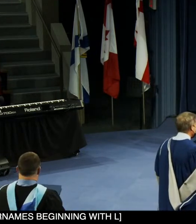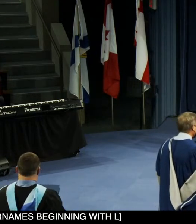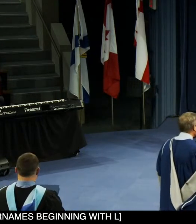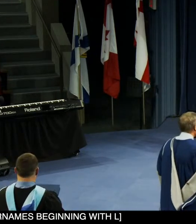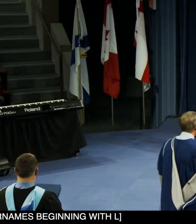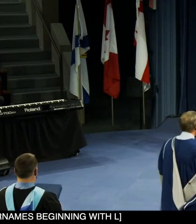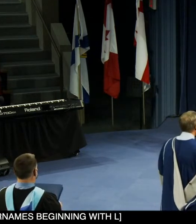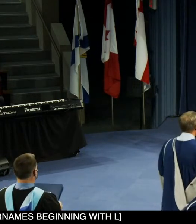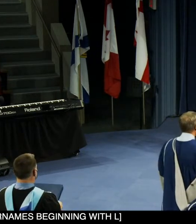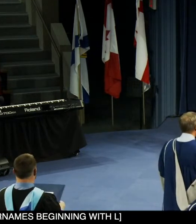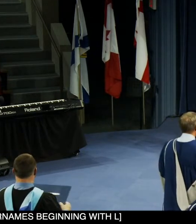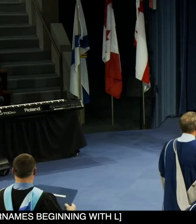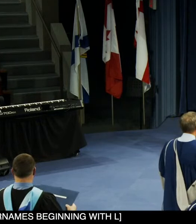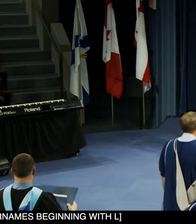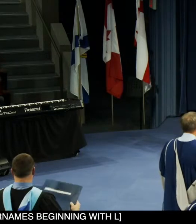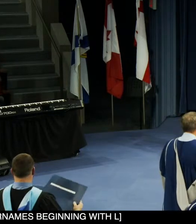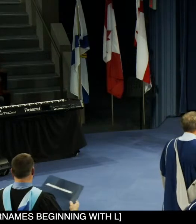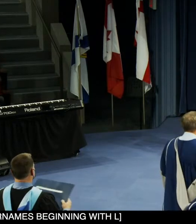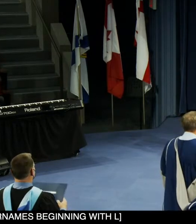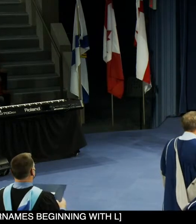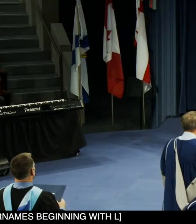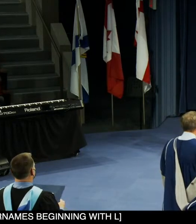Congratulations.